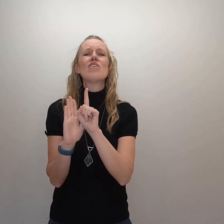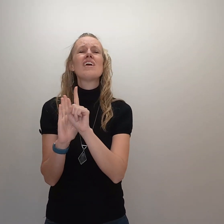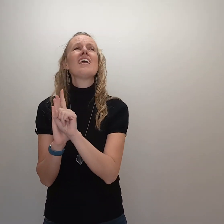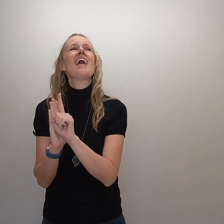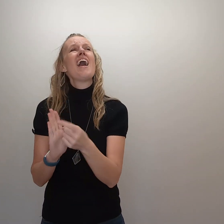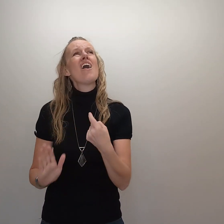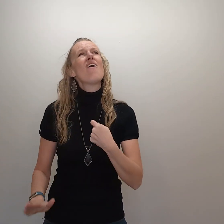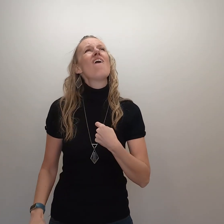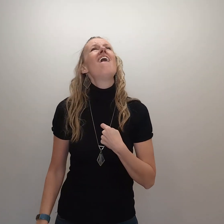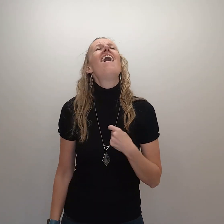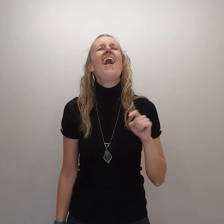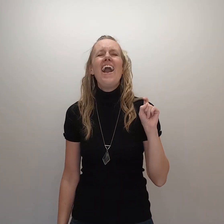Every hour I